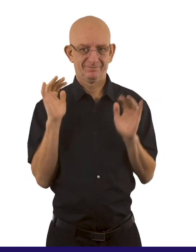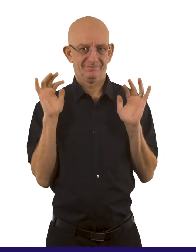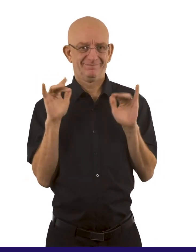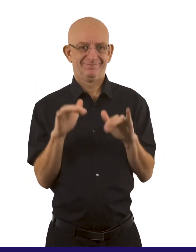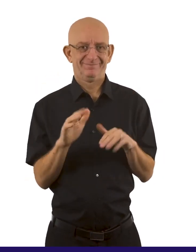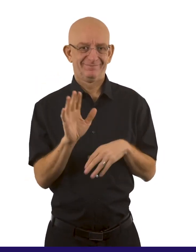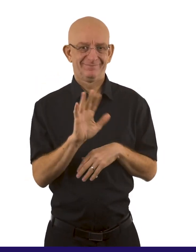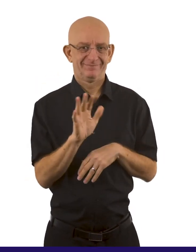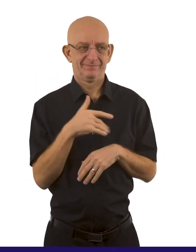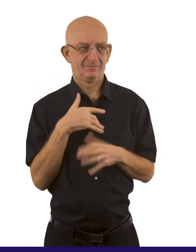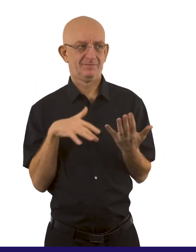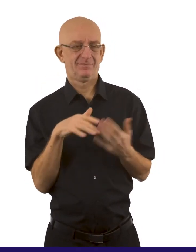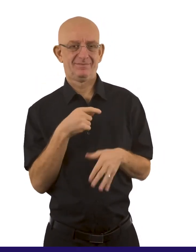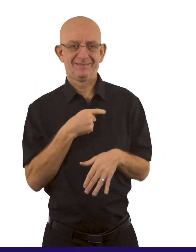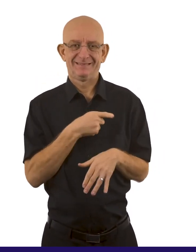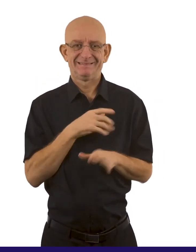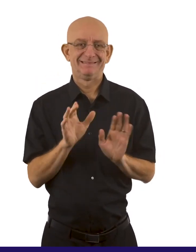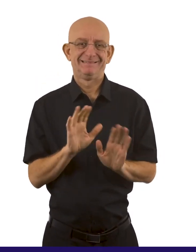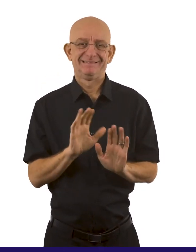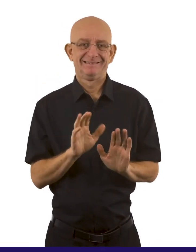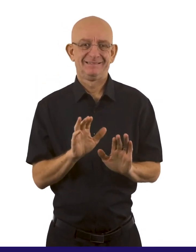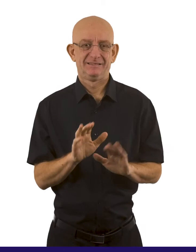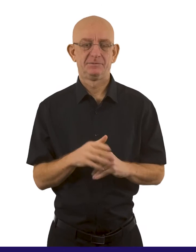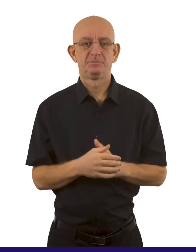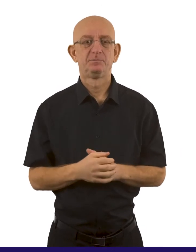Discomfort in busy or crowded places.